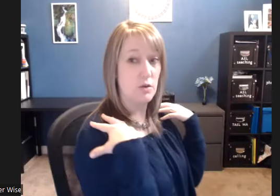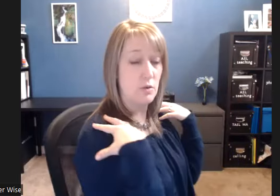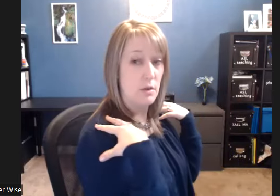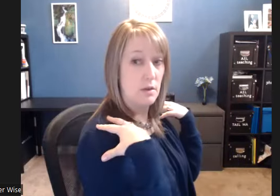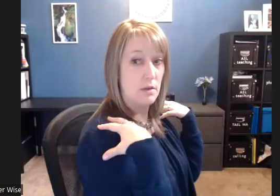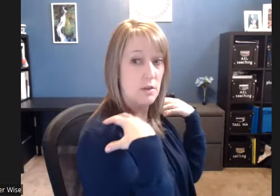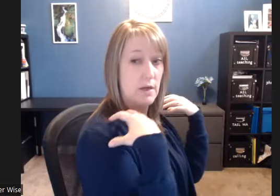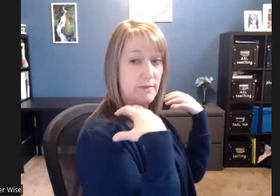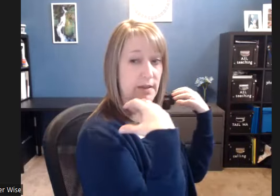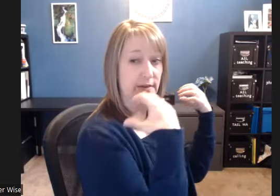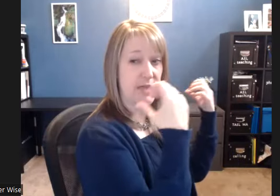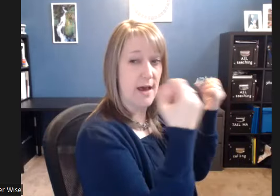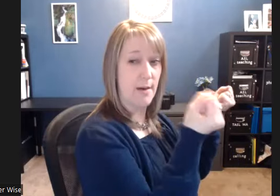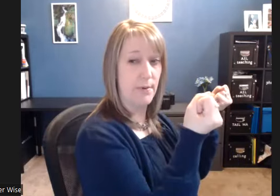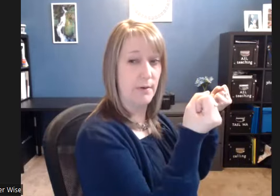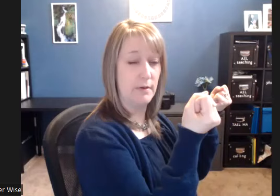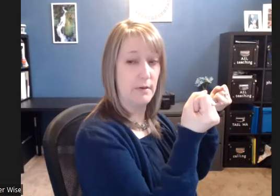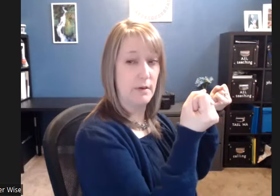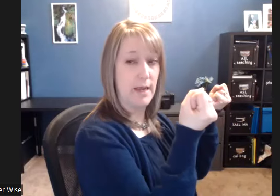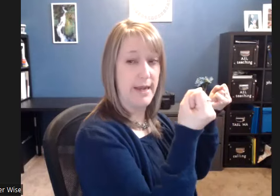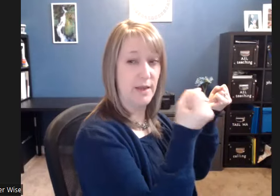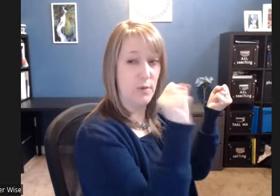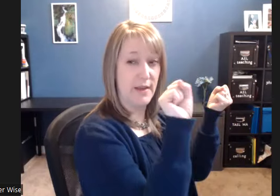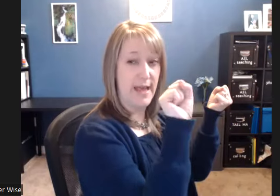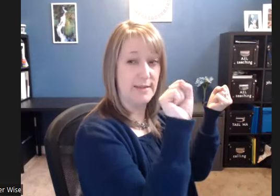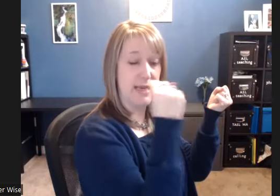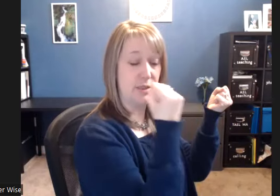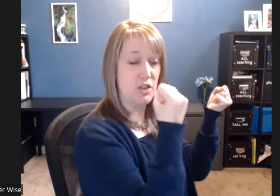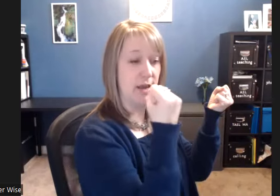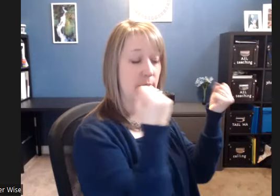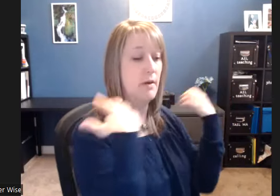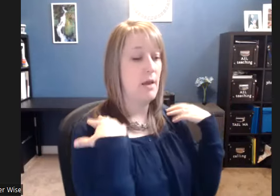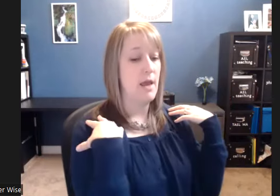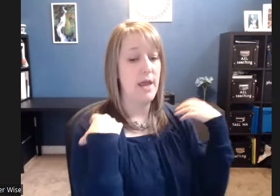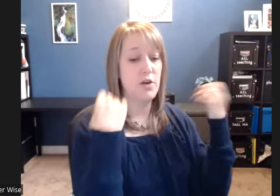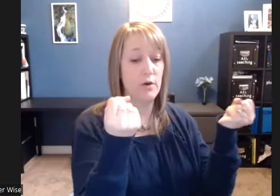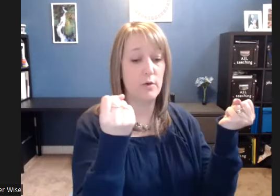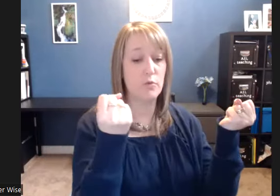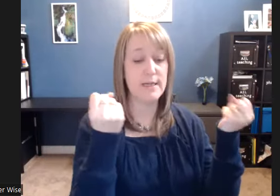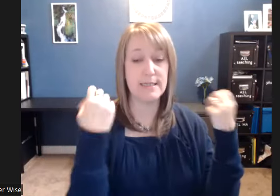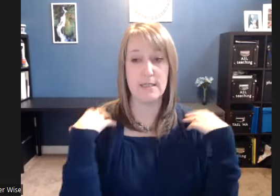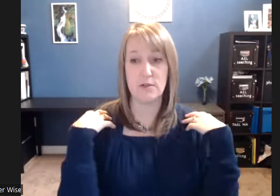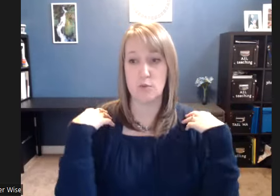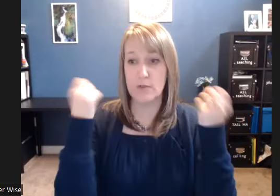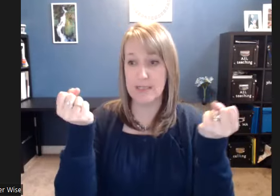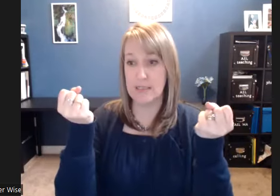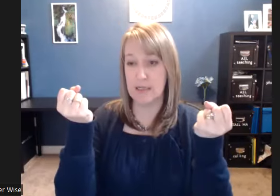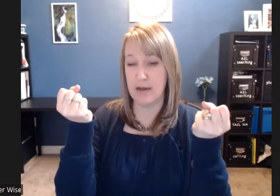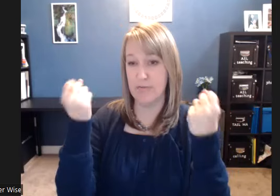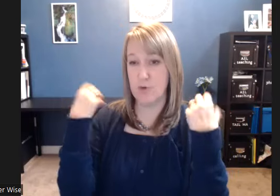you kind of lift up and end with an S hand shape, and your wrist, there's a wrist kind of